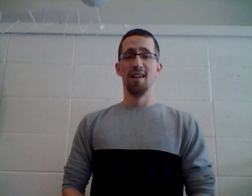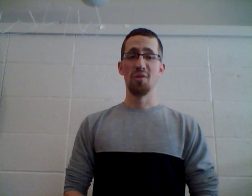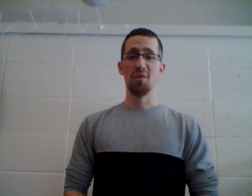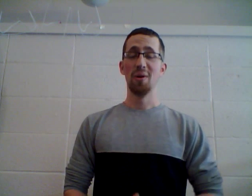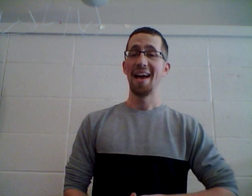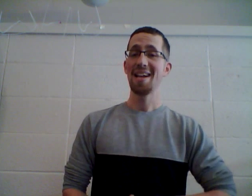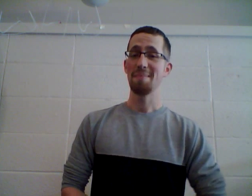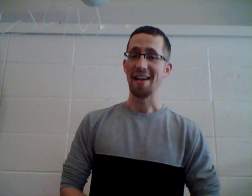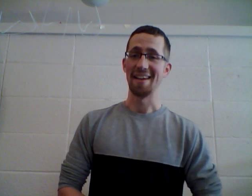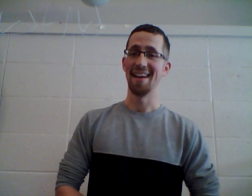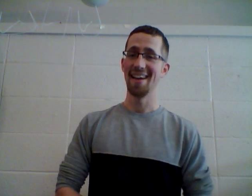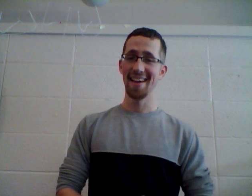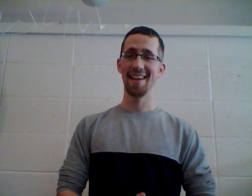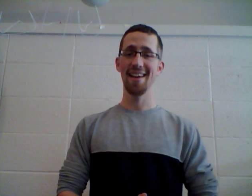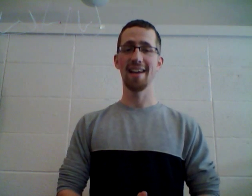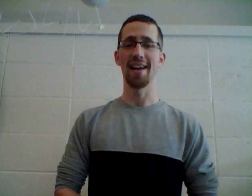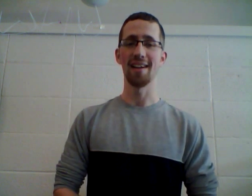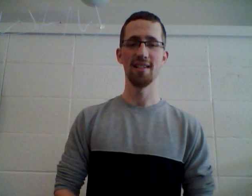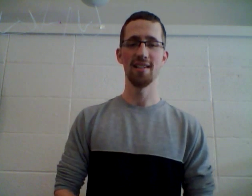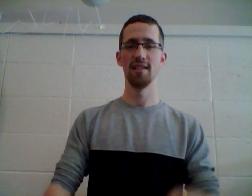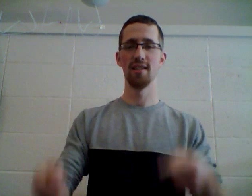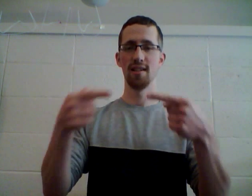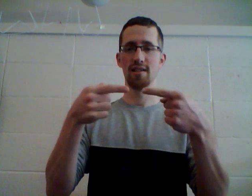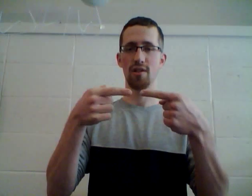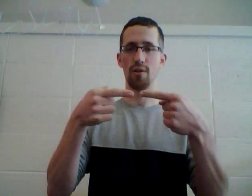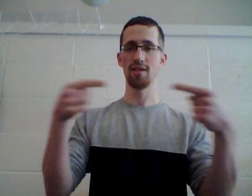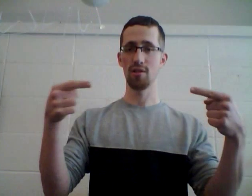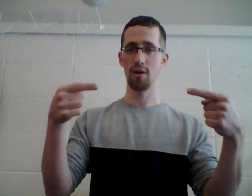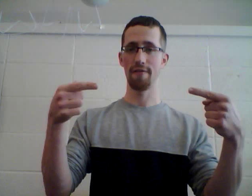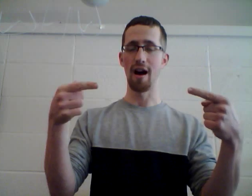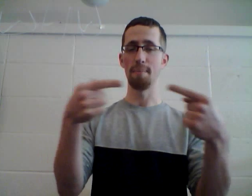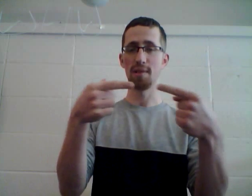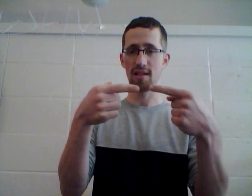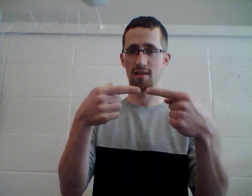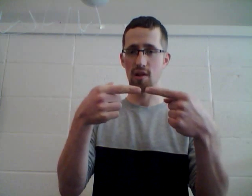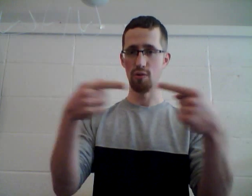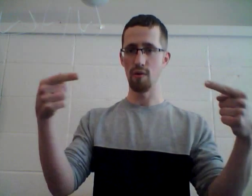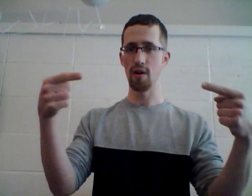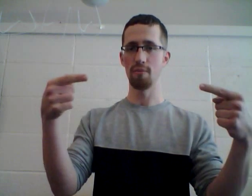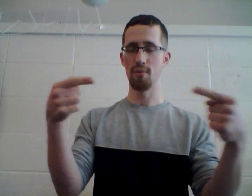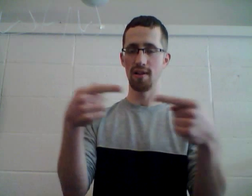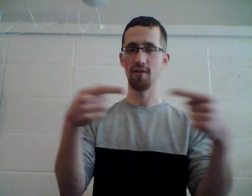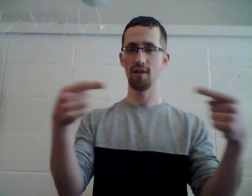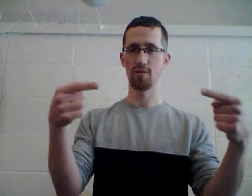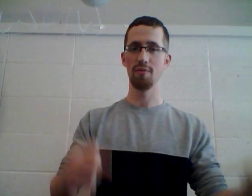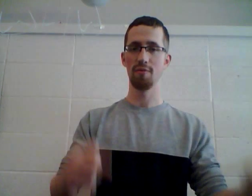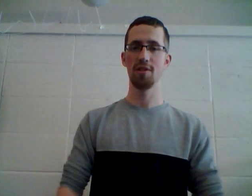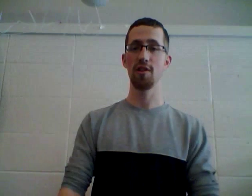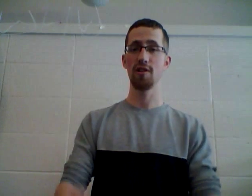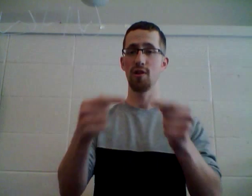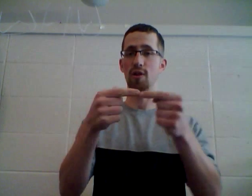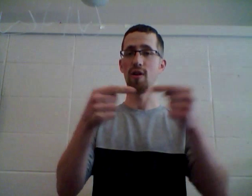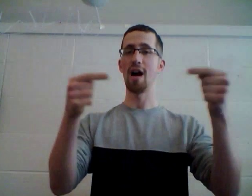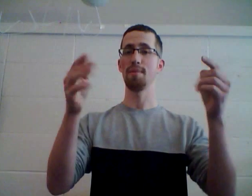And then the word enemy. Hey. So this is the word for opposite. You draw your pointing fingers away from each other, so your